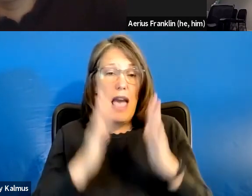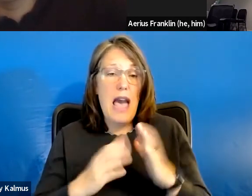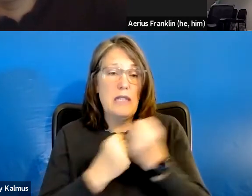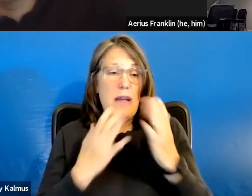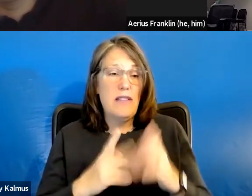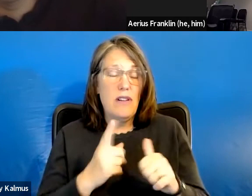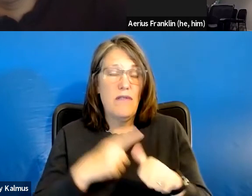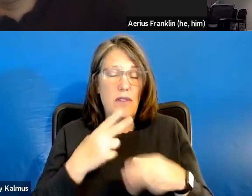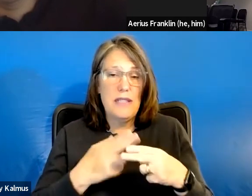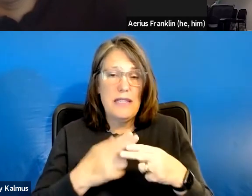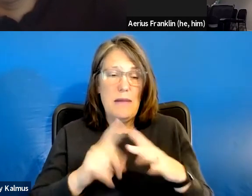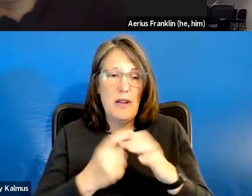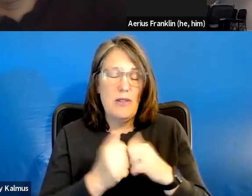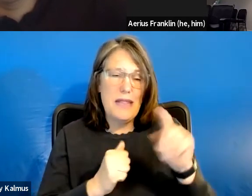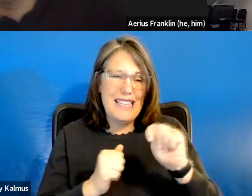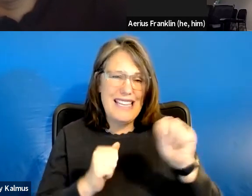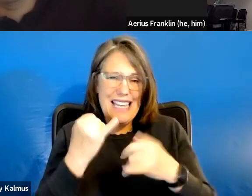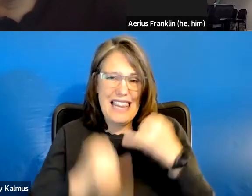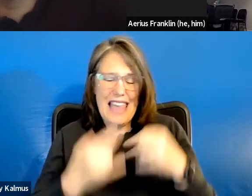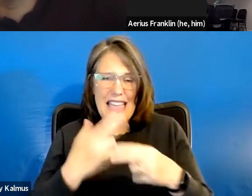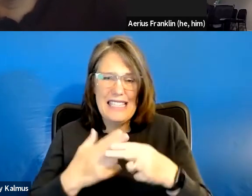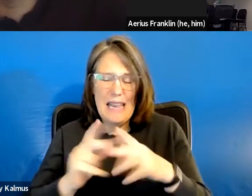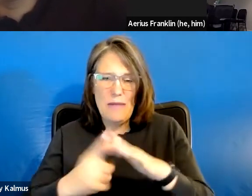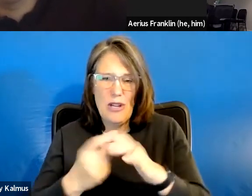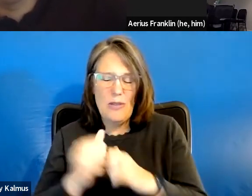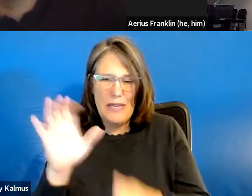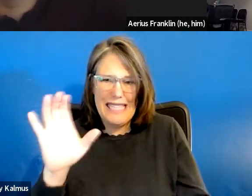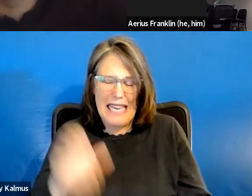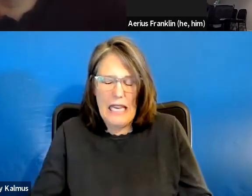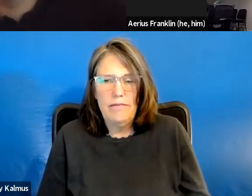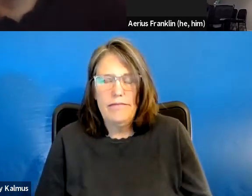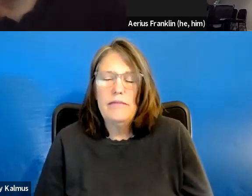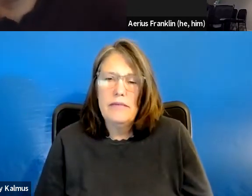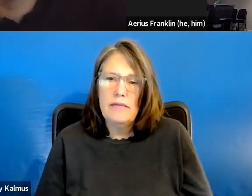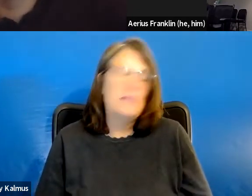First name starts with T, last name starts with C.